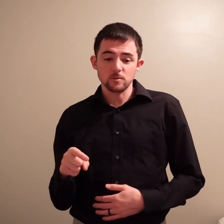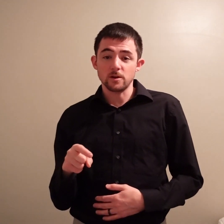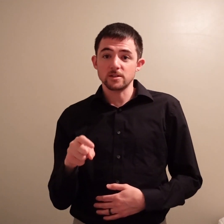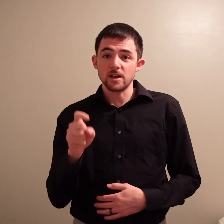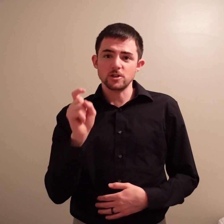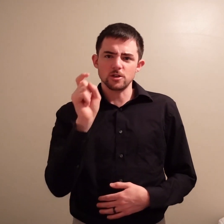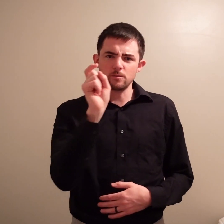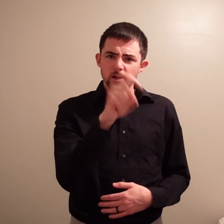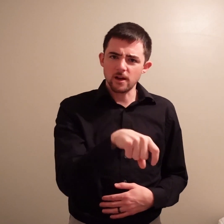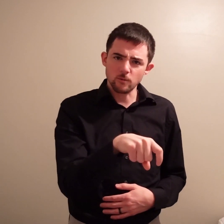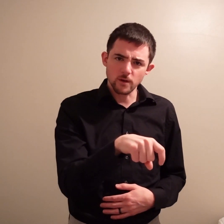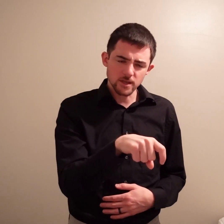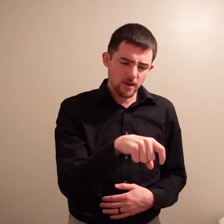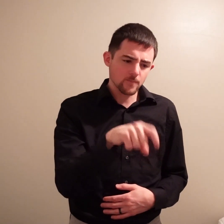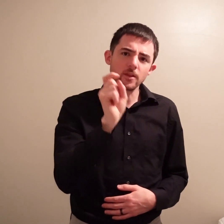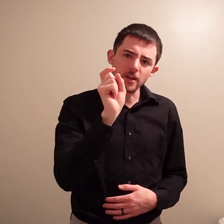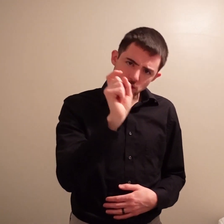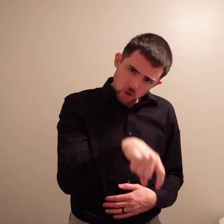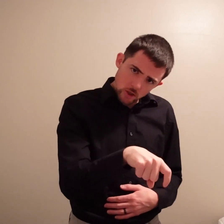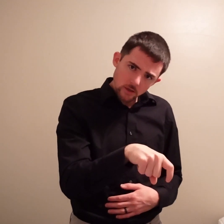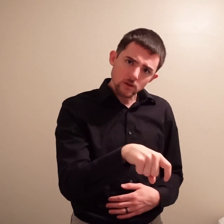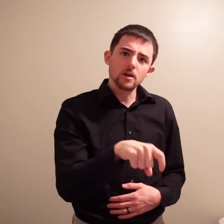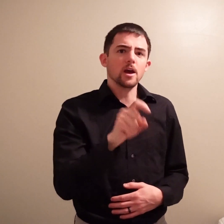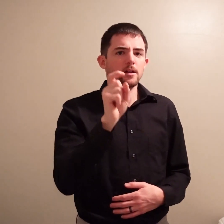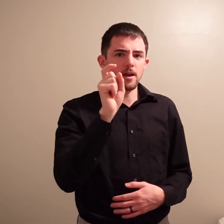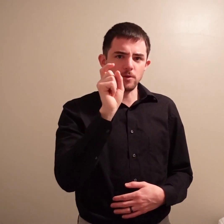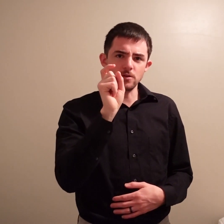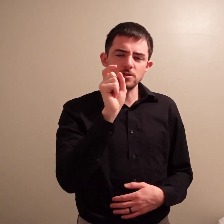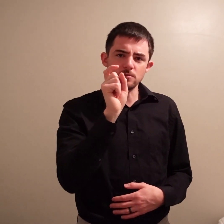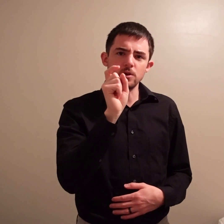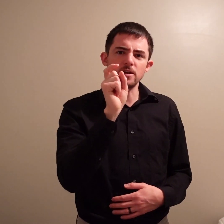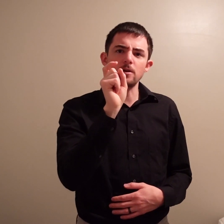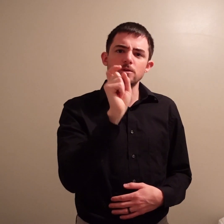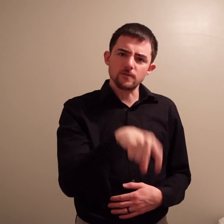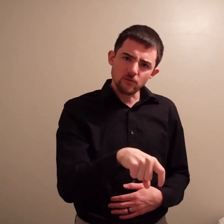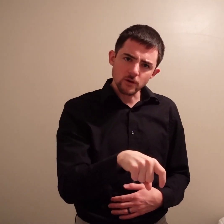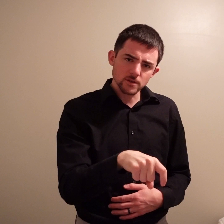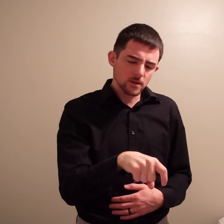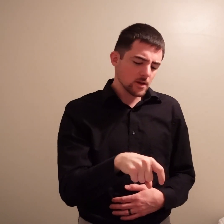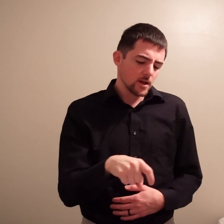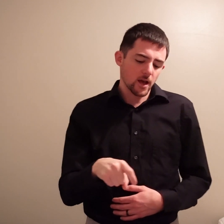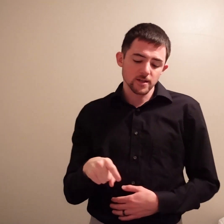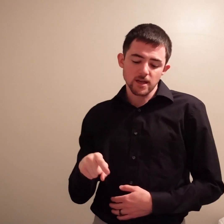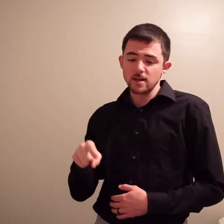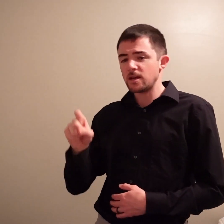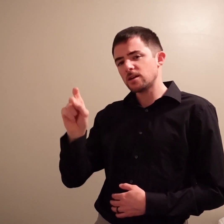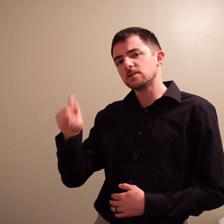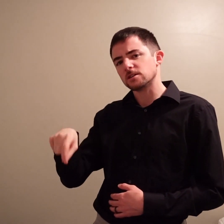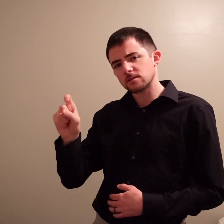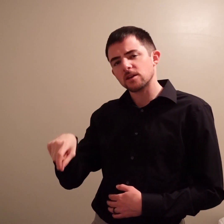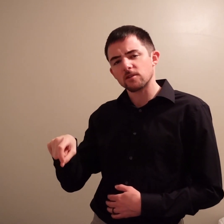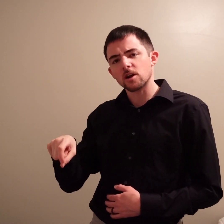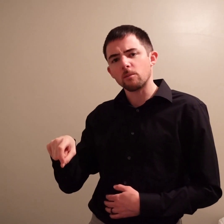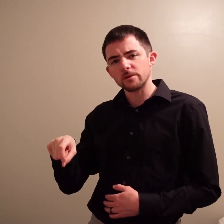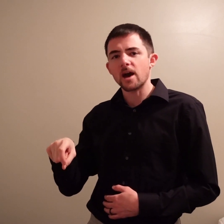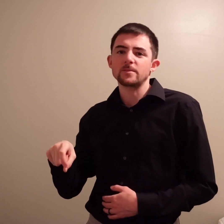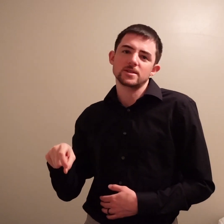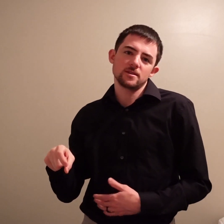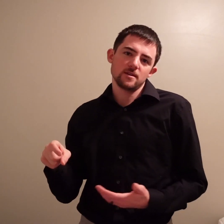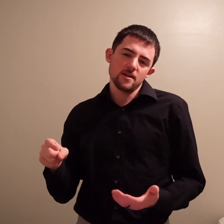well to sign should. Bring it down one time, like should, and bring it down with some force. And to sign need, just give it a couple taps.